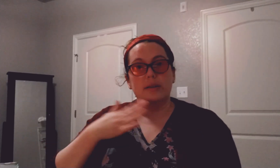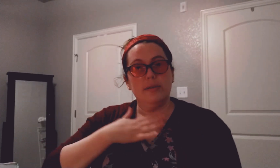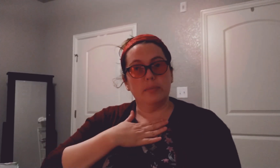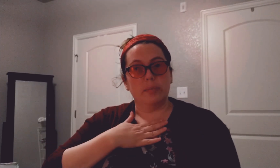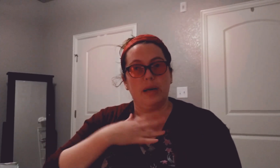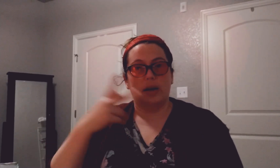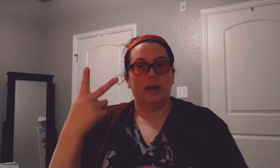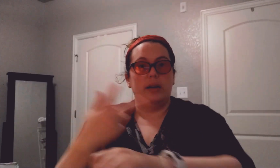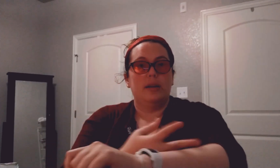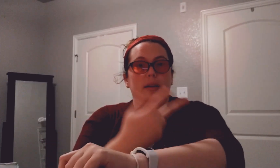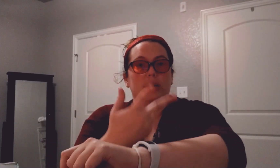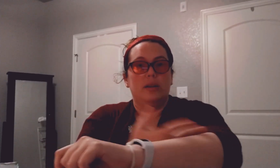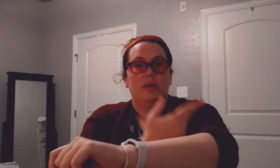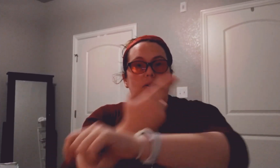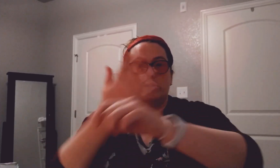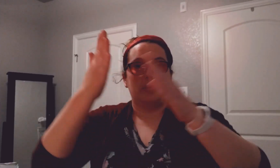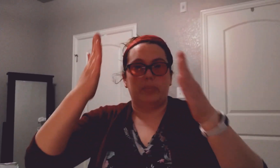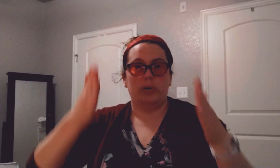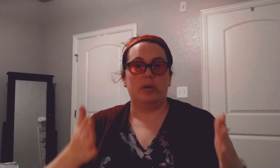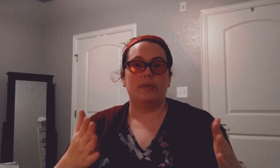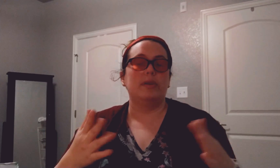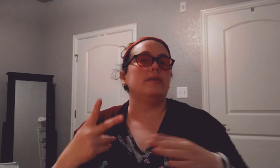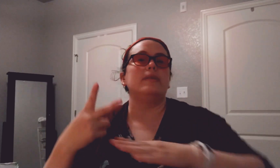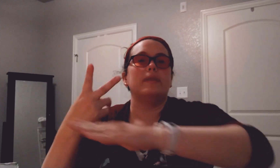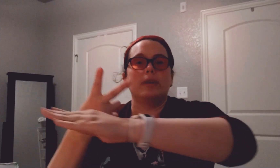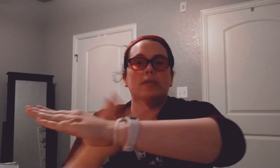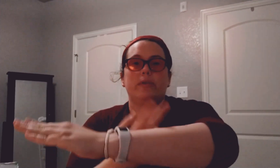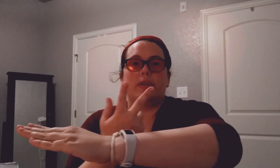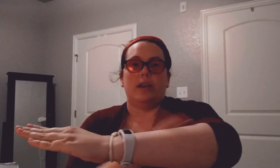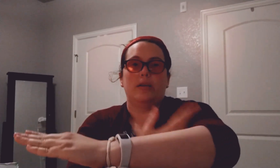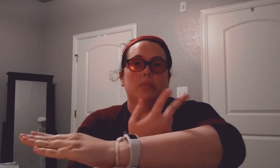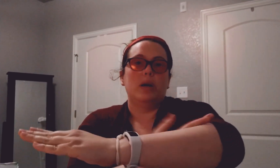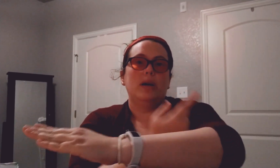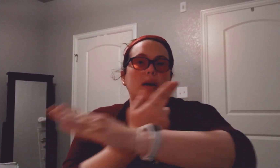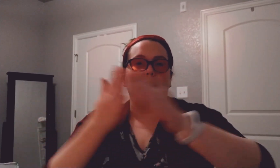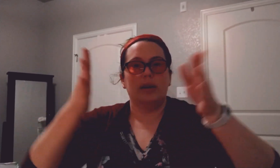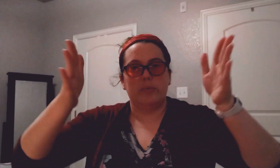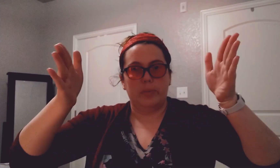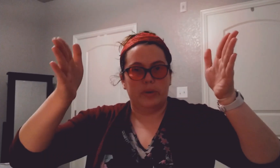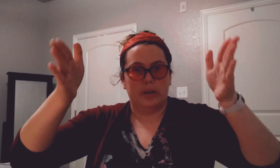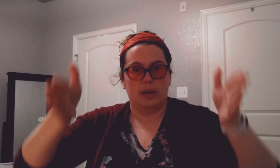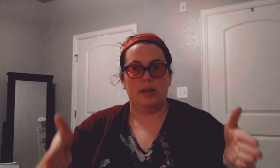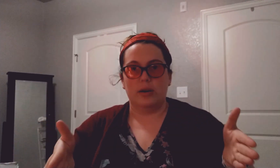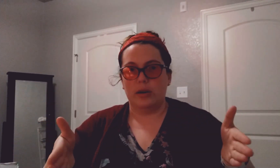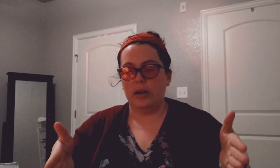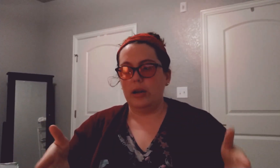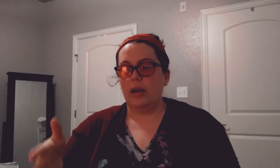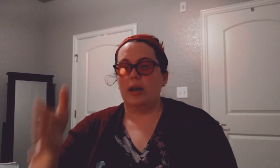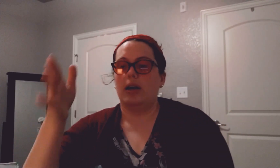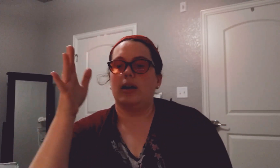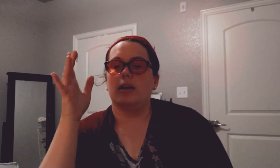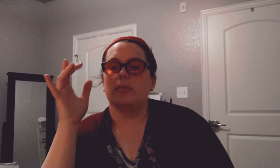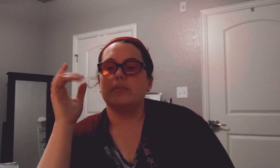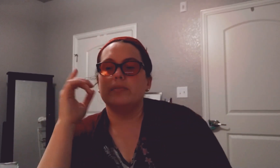is my shepherd. So, this is a sign for lamb. And then we put the ER.